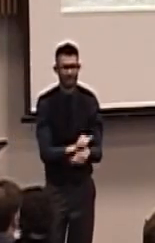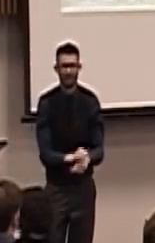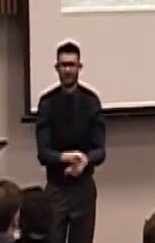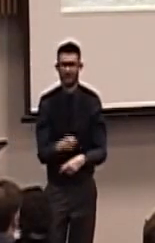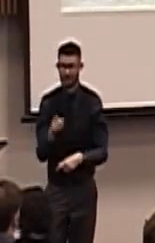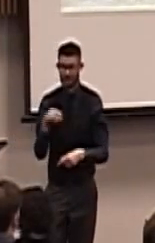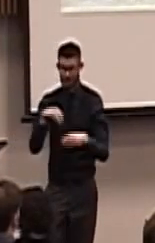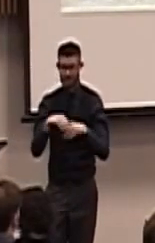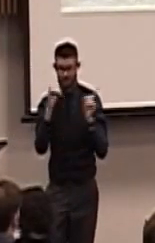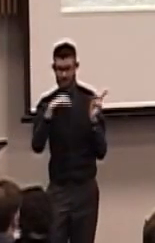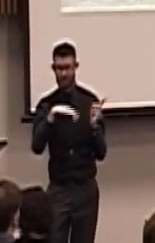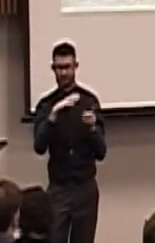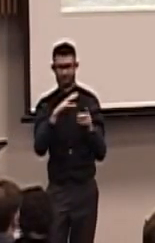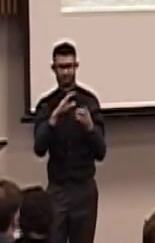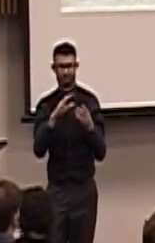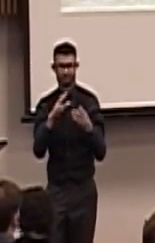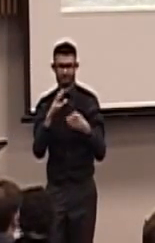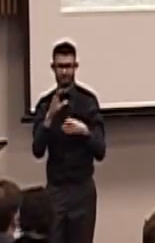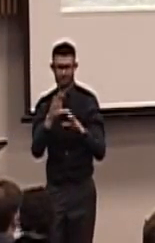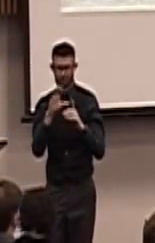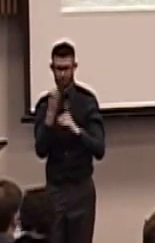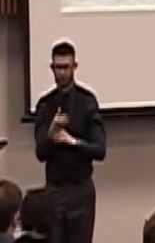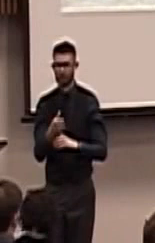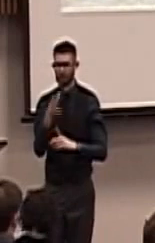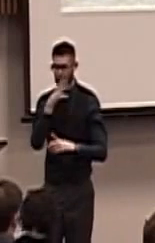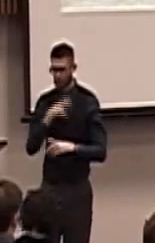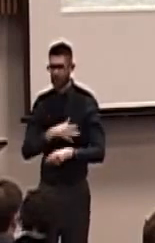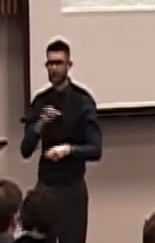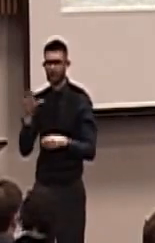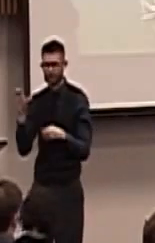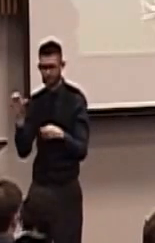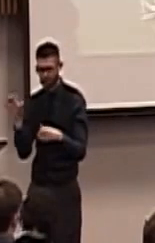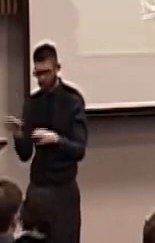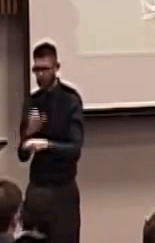work. They go out and scrounge up the